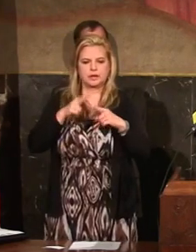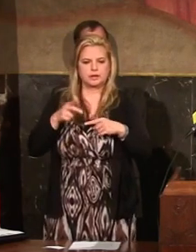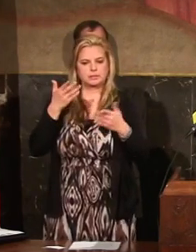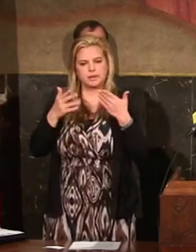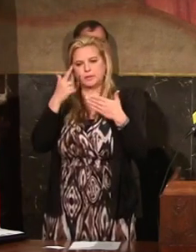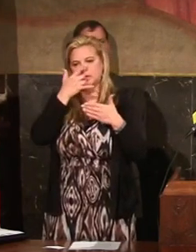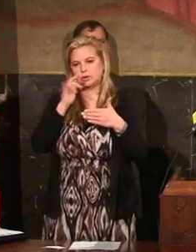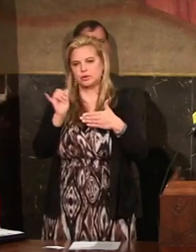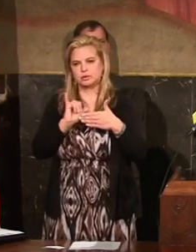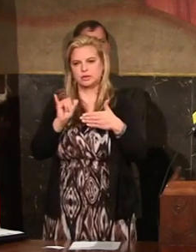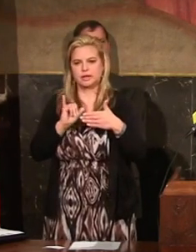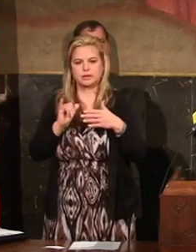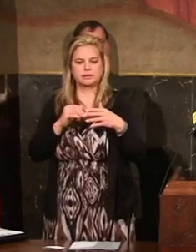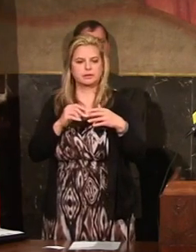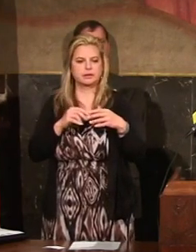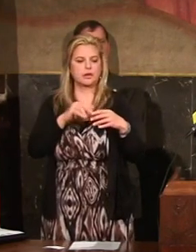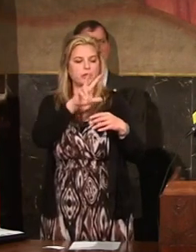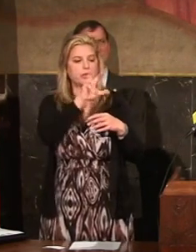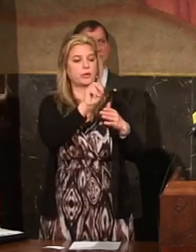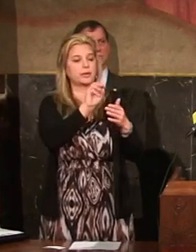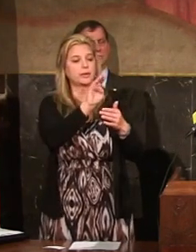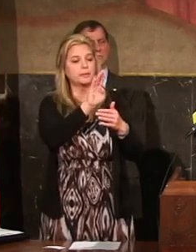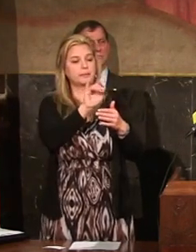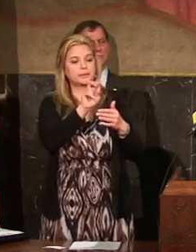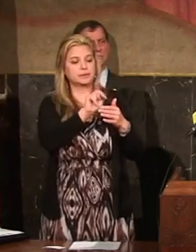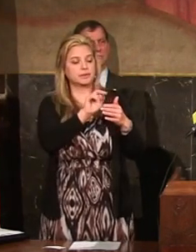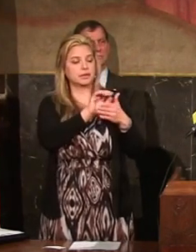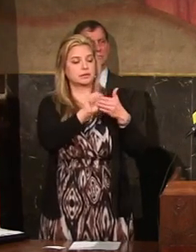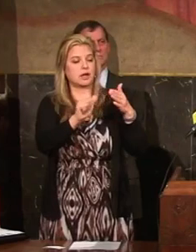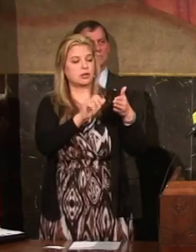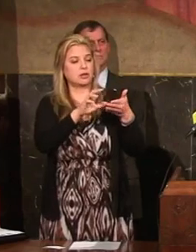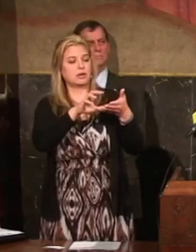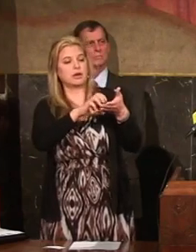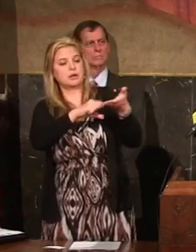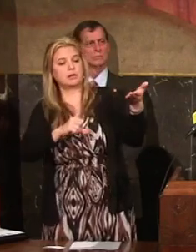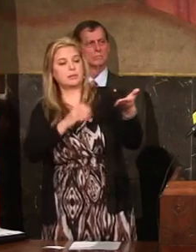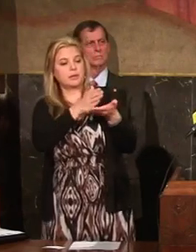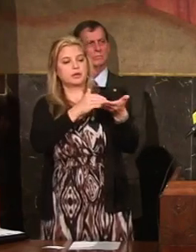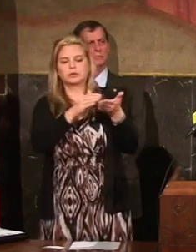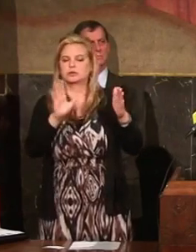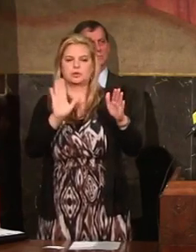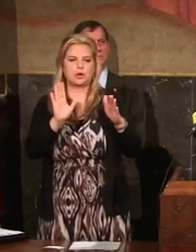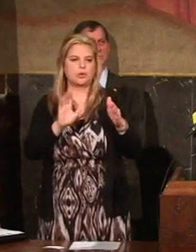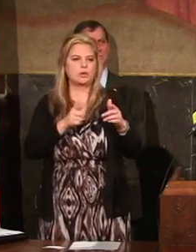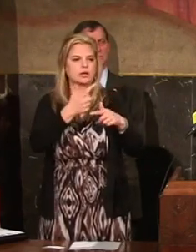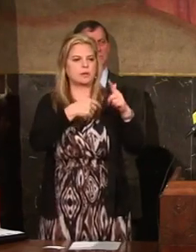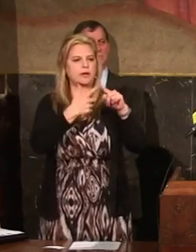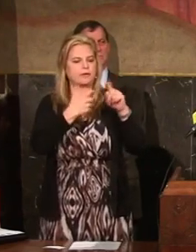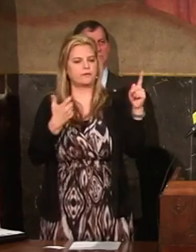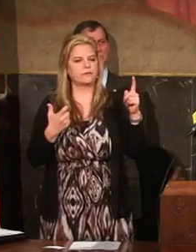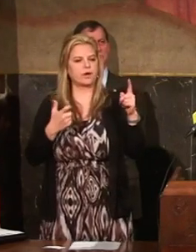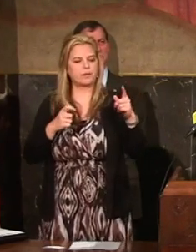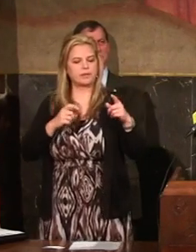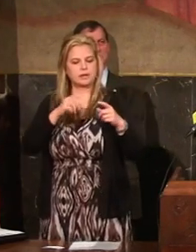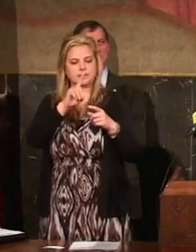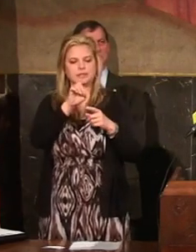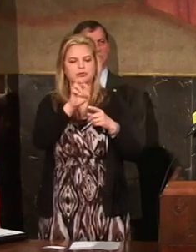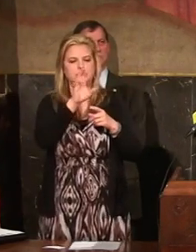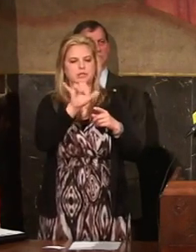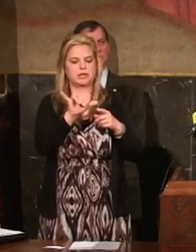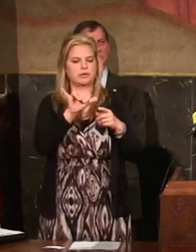coming out of a $30 billion budget, but they are really coming out of a discretionary general fund budget that is much smaller. It's